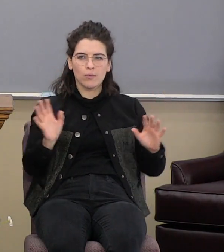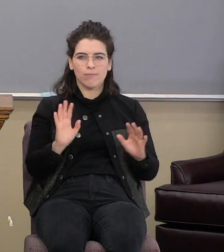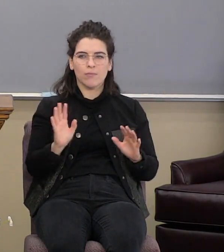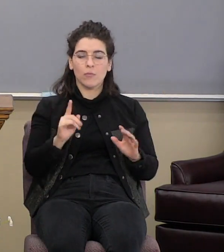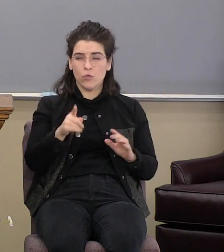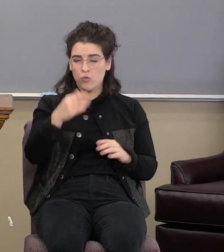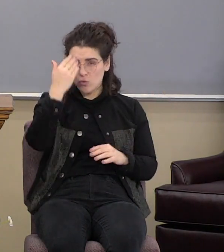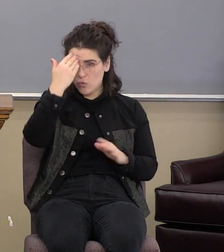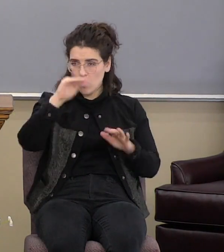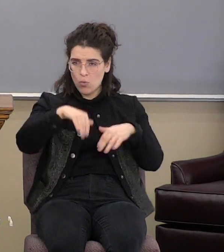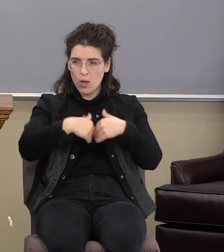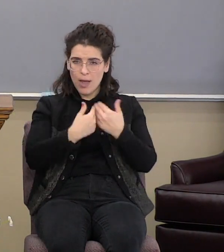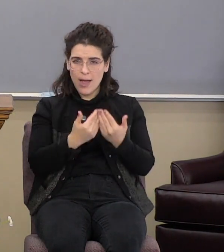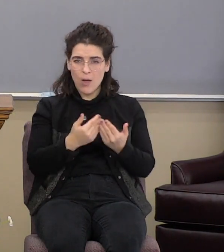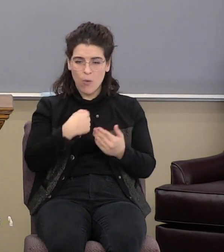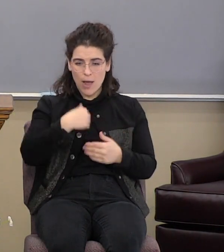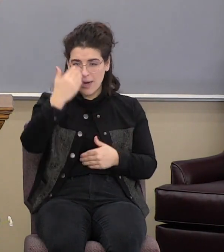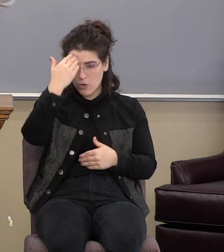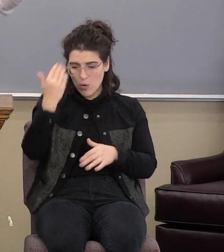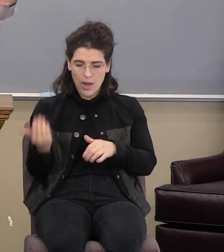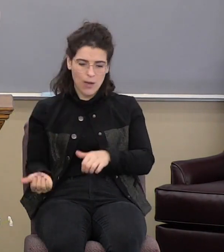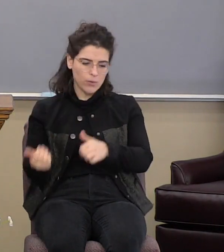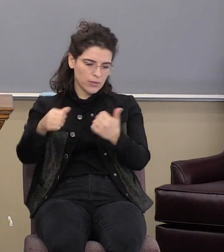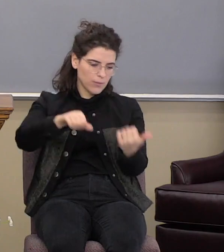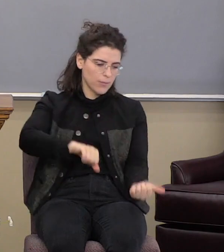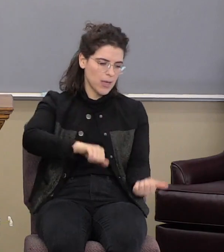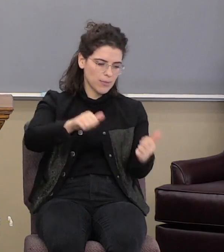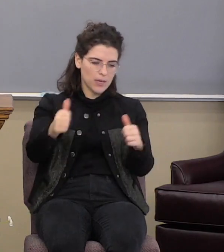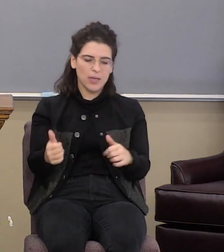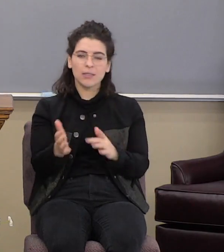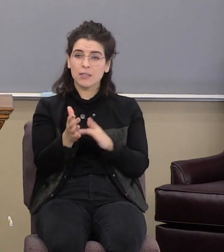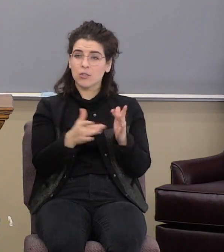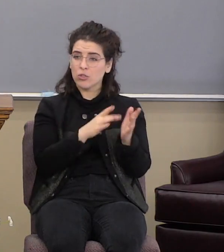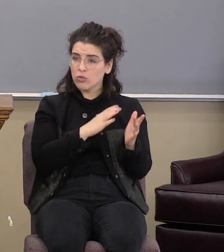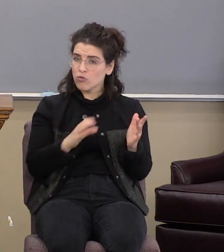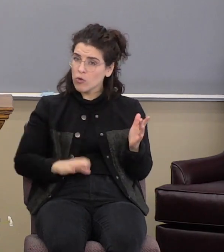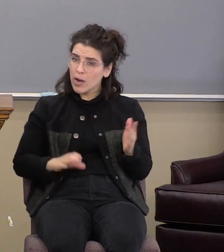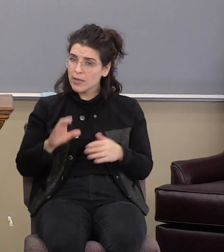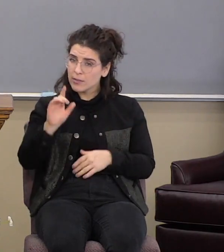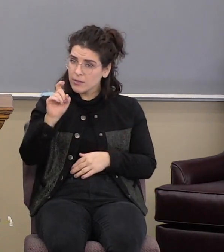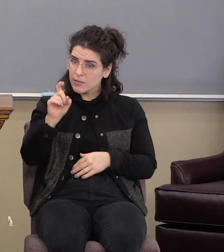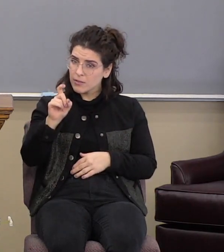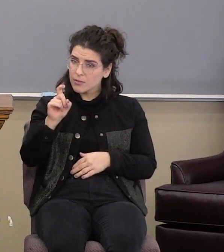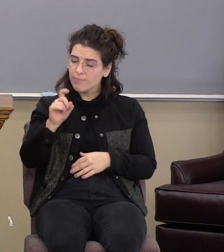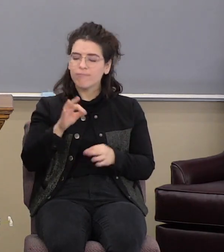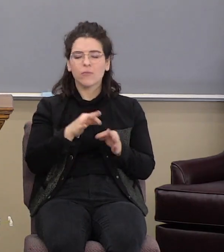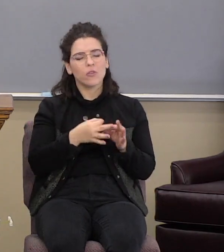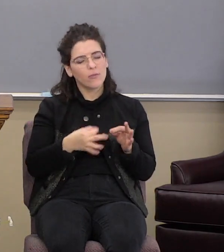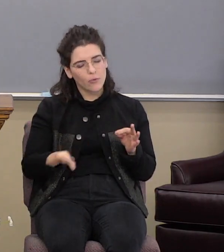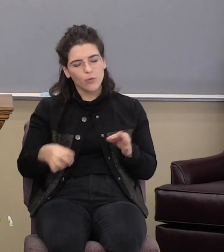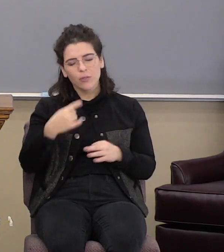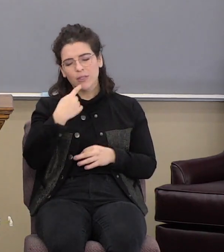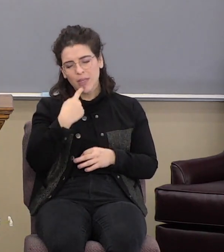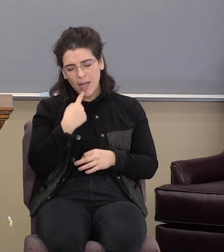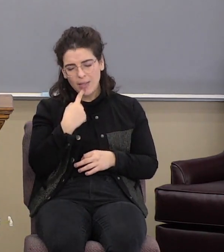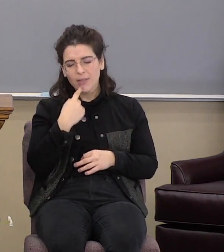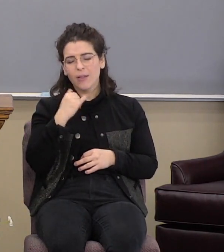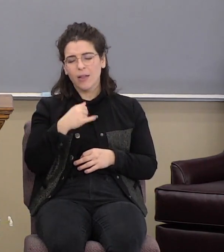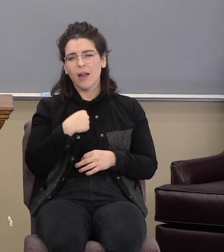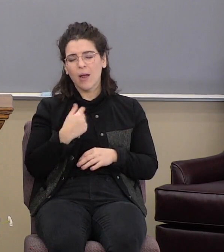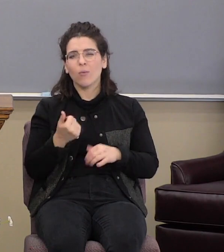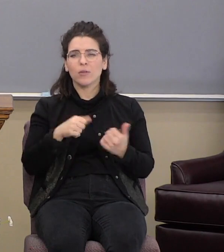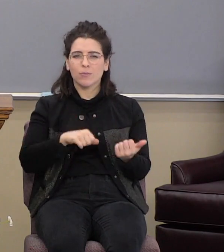was baptized into Jesus Christ? Because the verse says, I was baptized